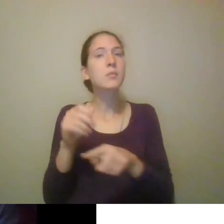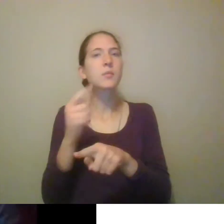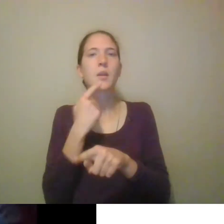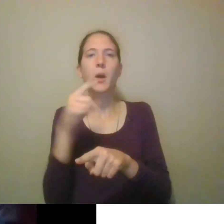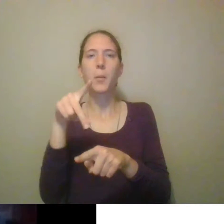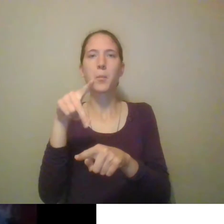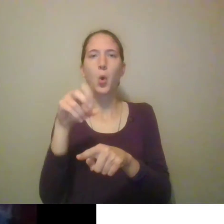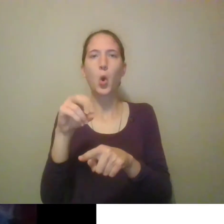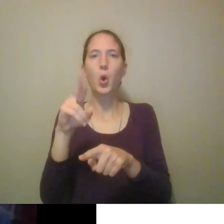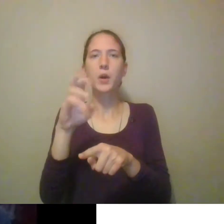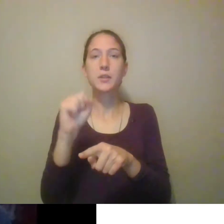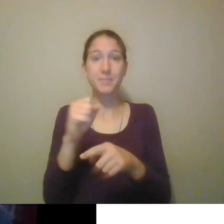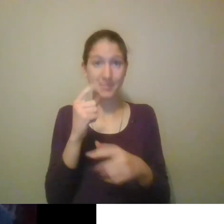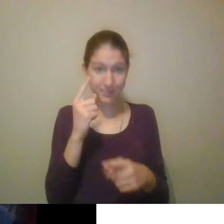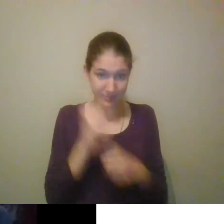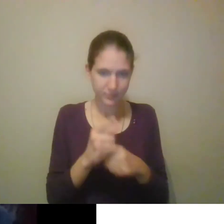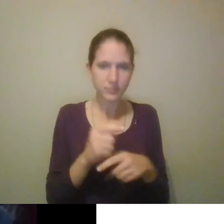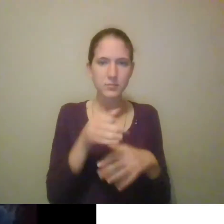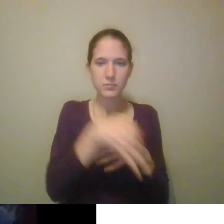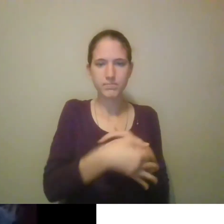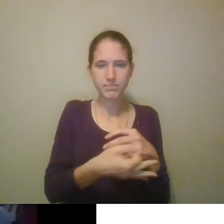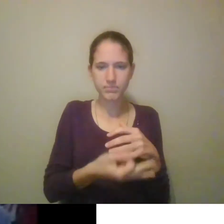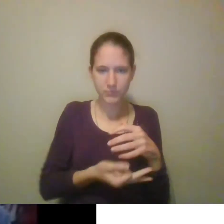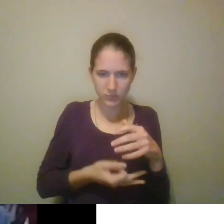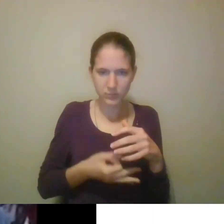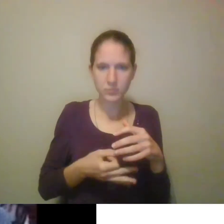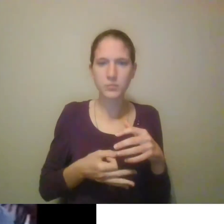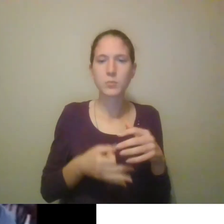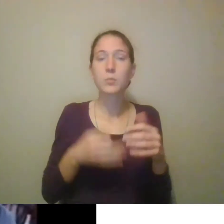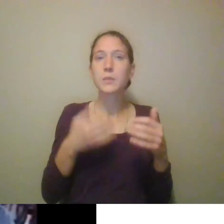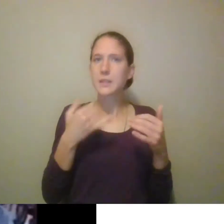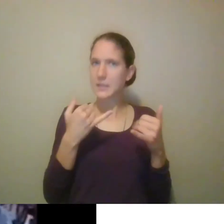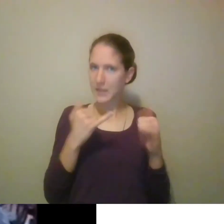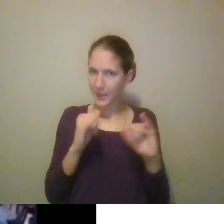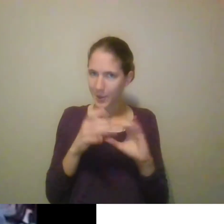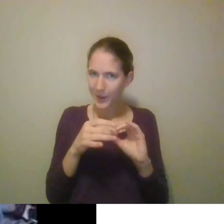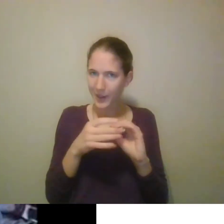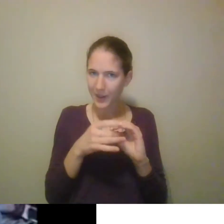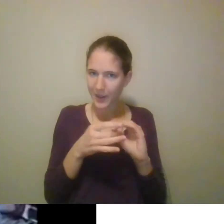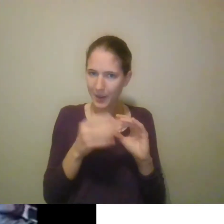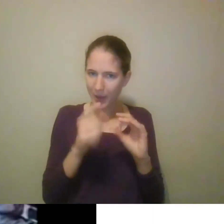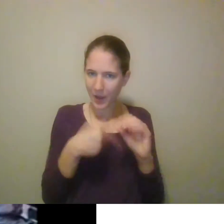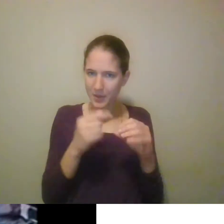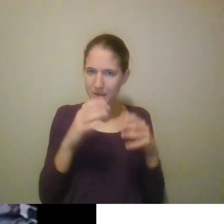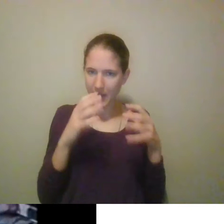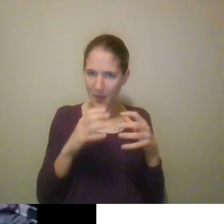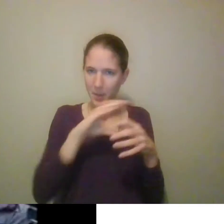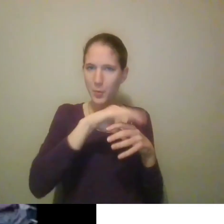Pores. Okay, they're pores. Okay, so we can write this down still under cell membrane. All right?